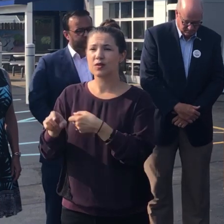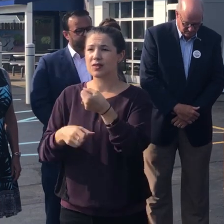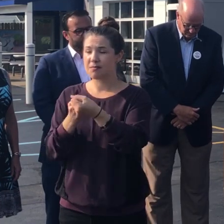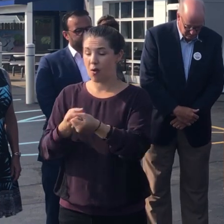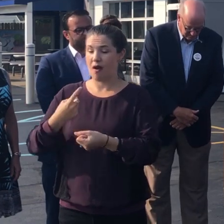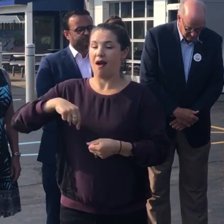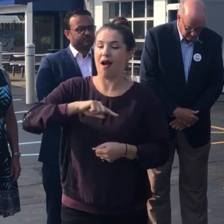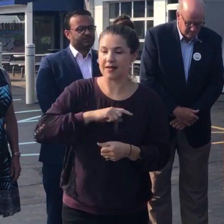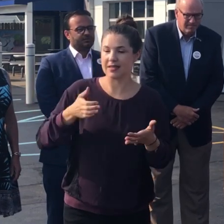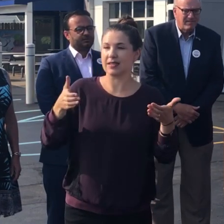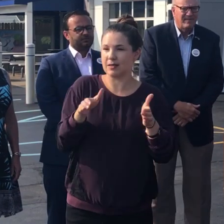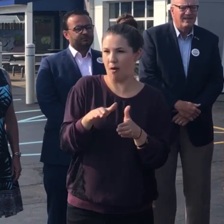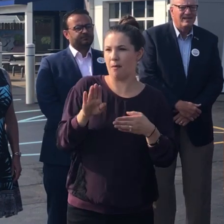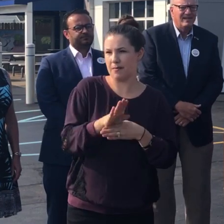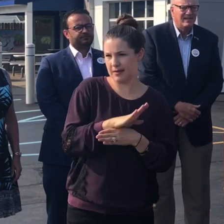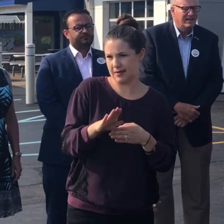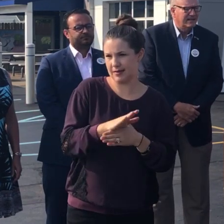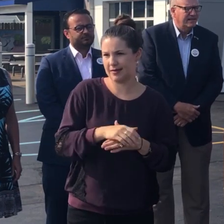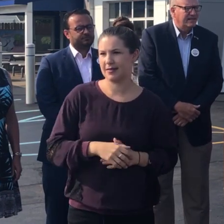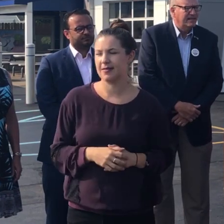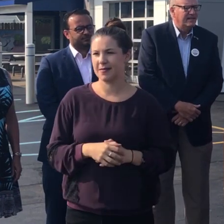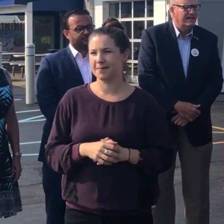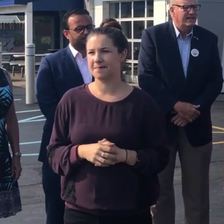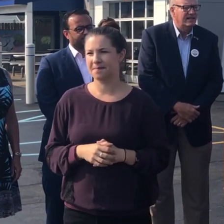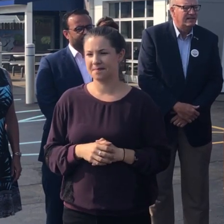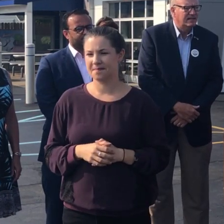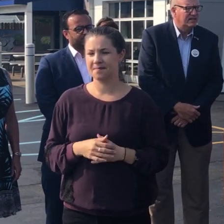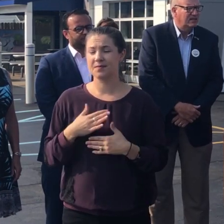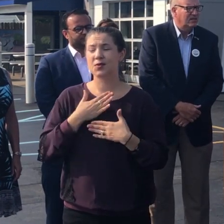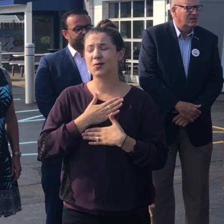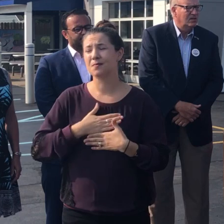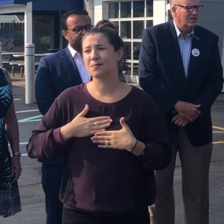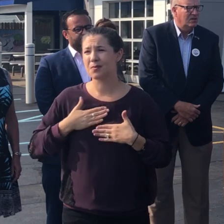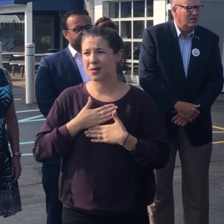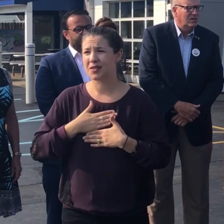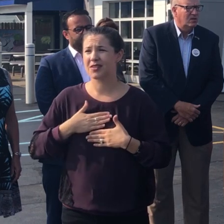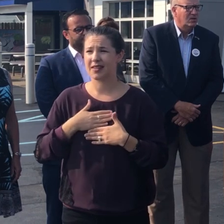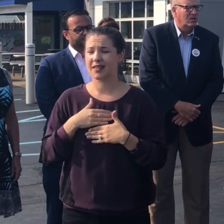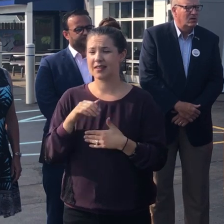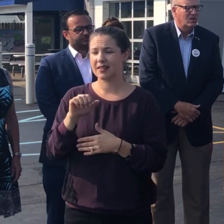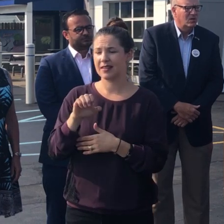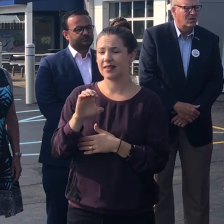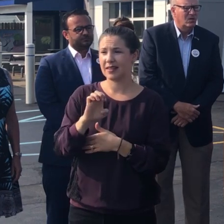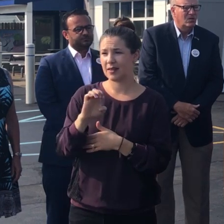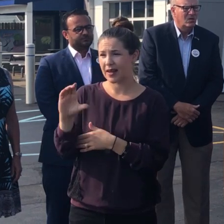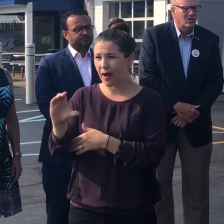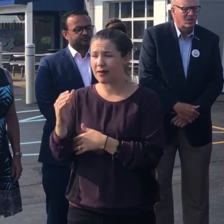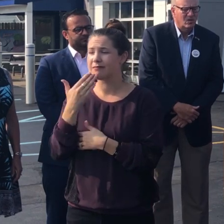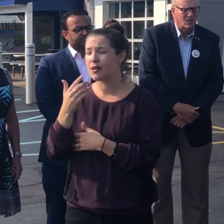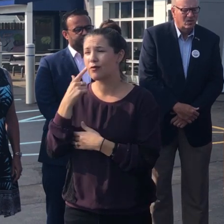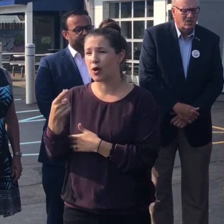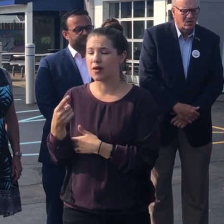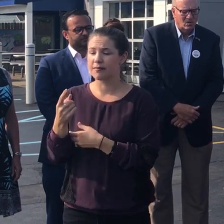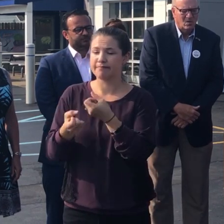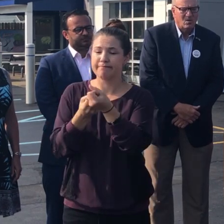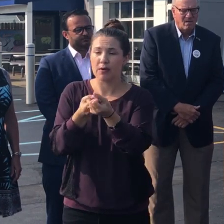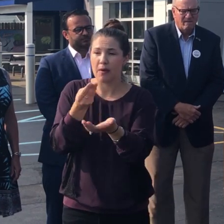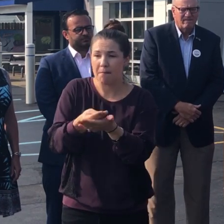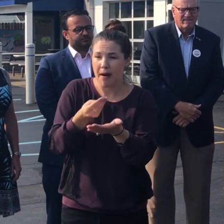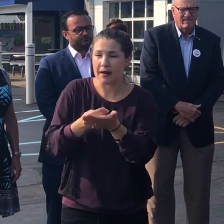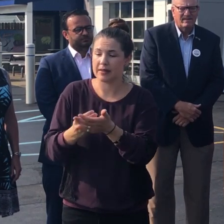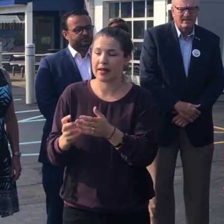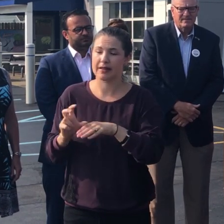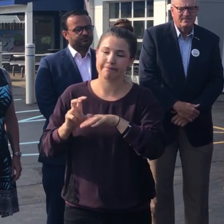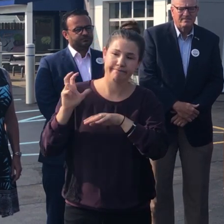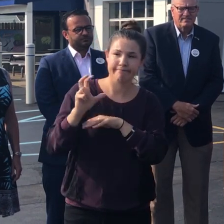small business. And we totally appreciate the county for putting that money into it to support all of